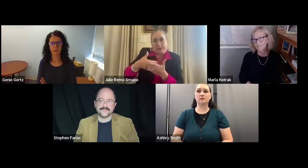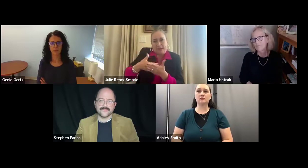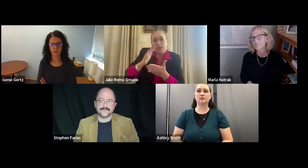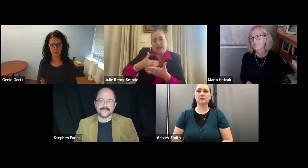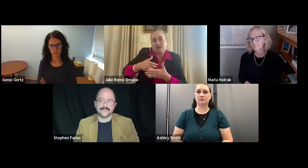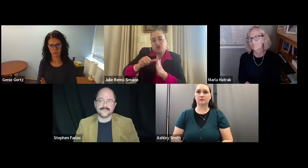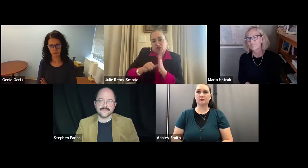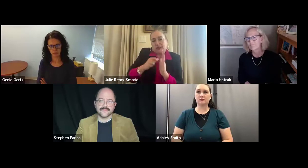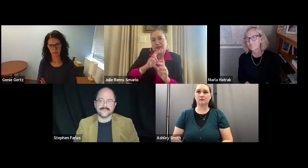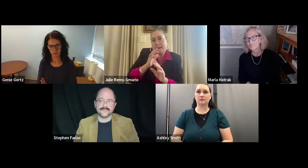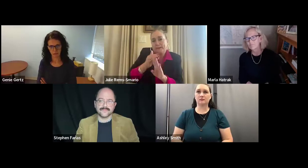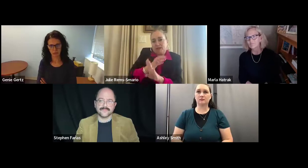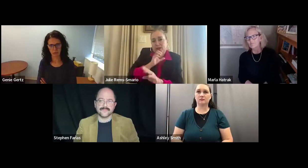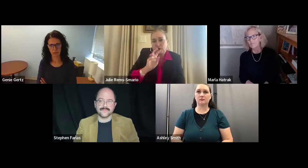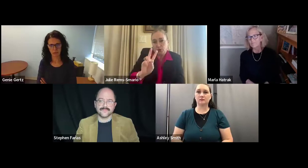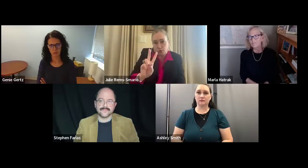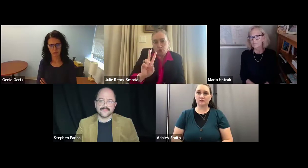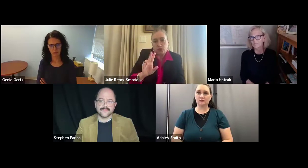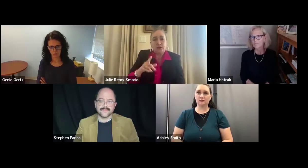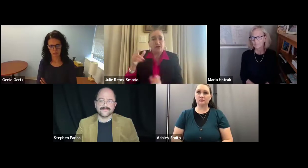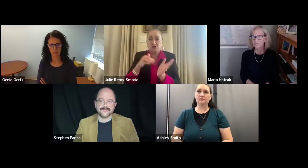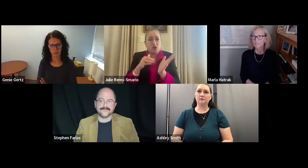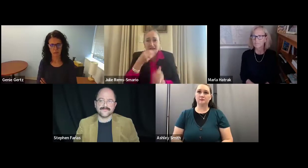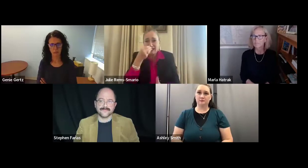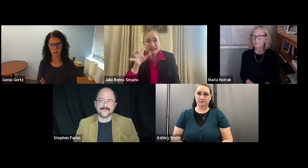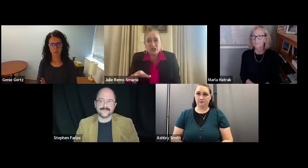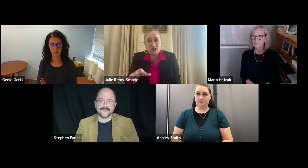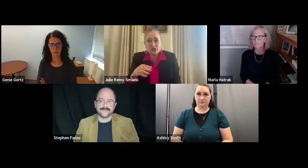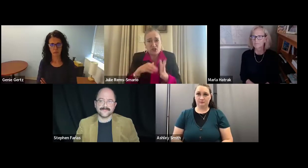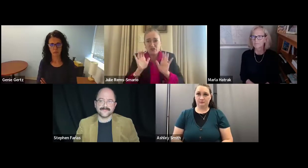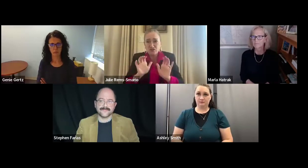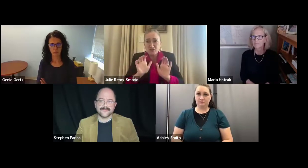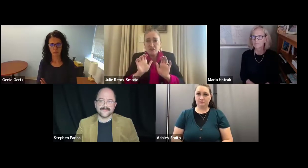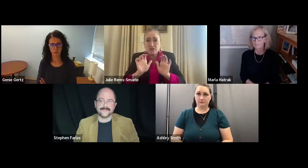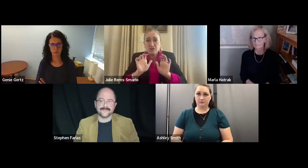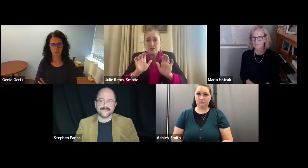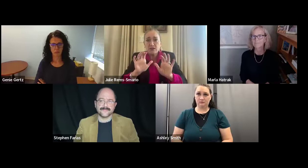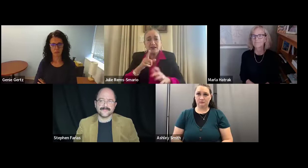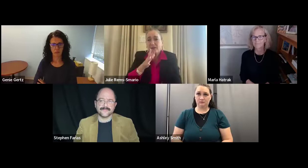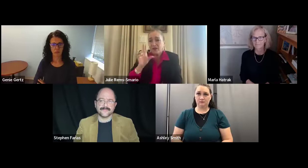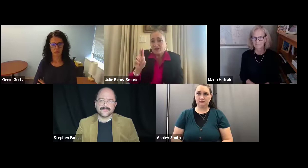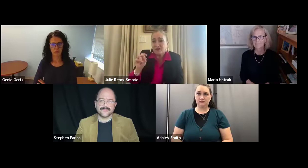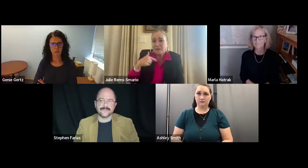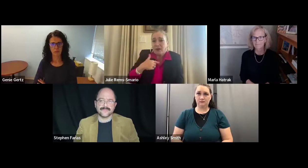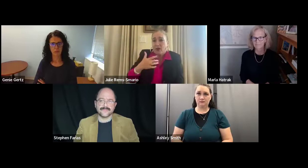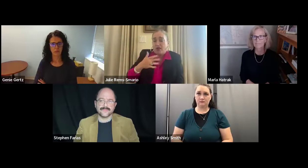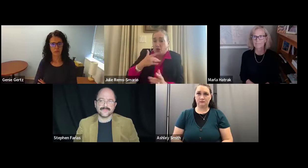condition, and it was blocking, and they needed to have this surgery before the age 2. Unfortunately, this medical community model did not